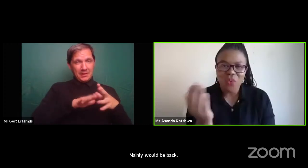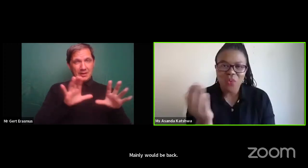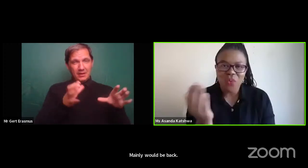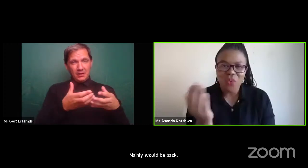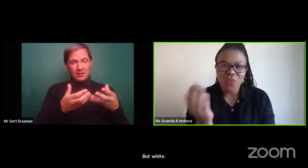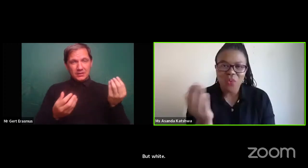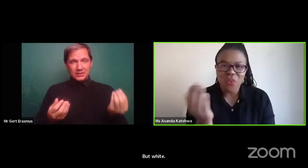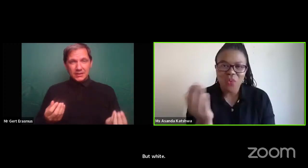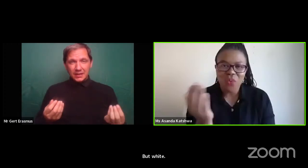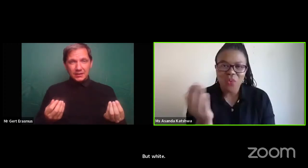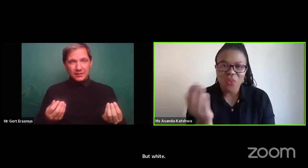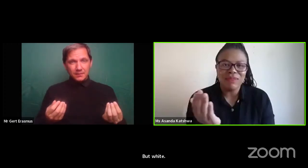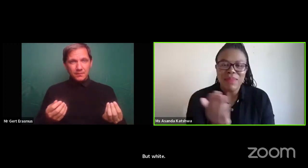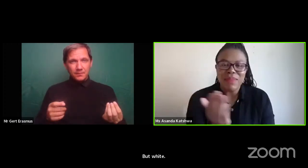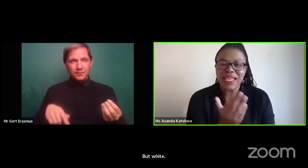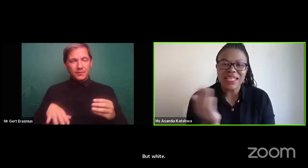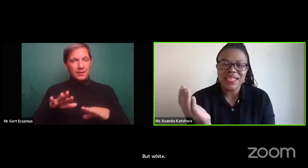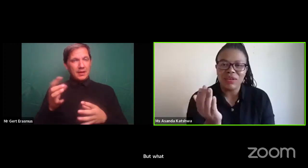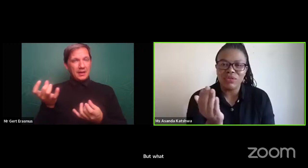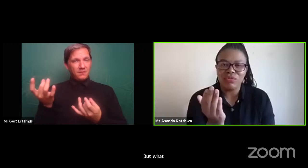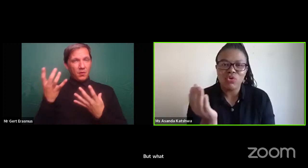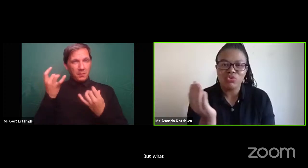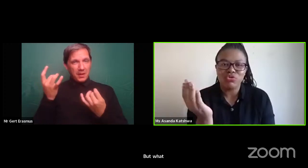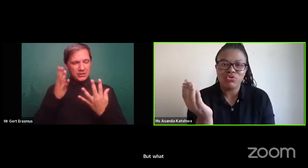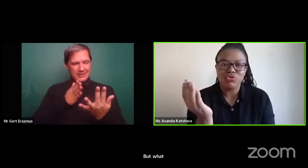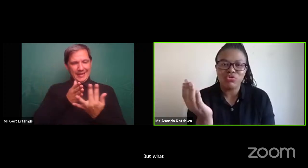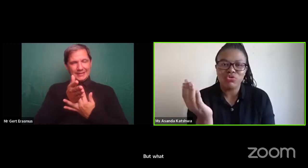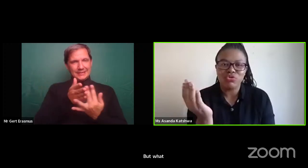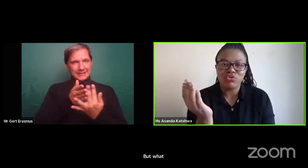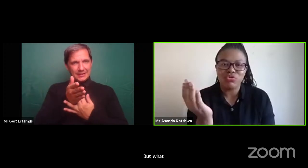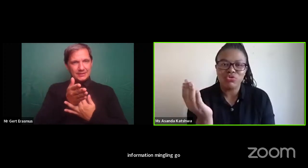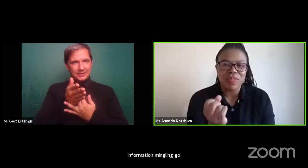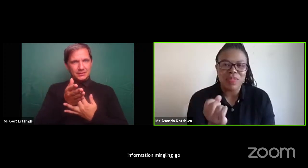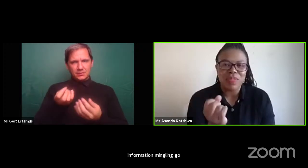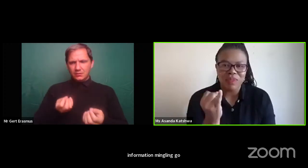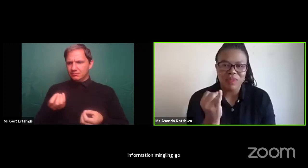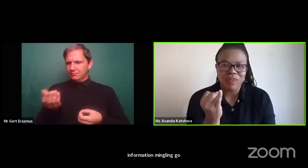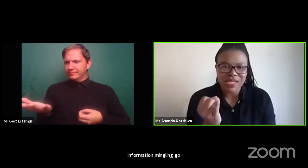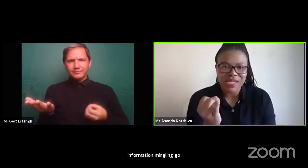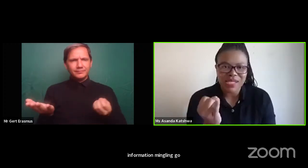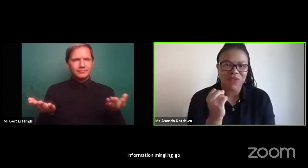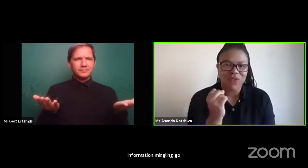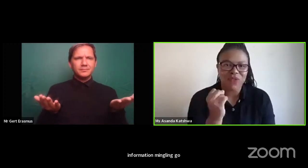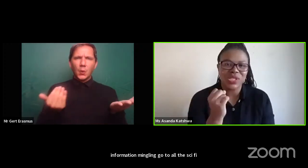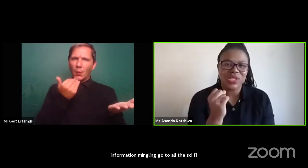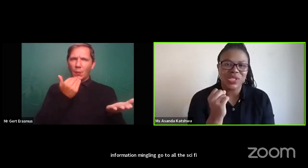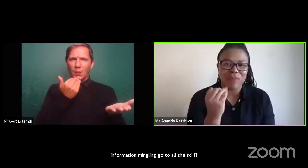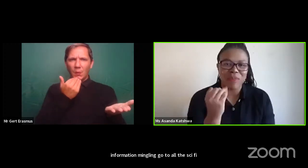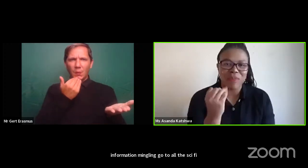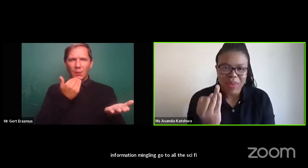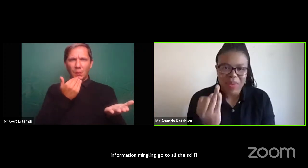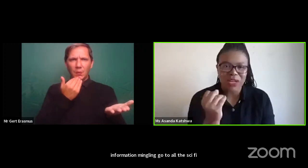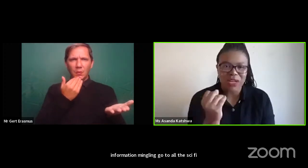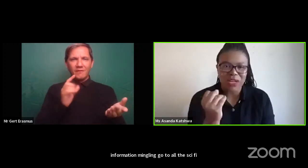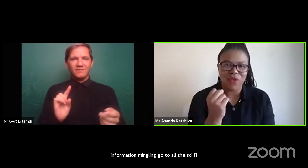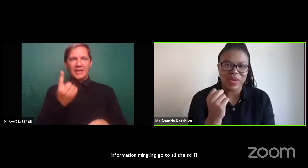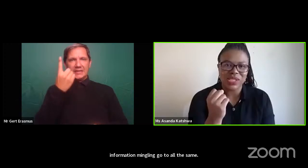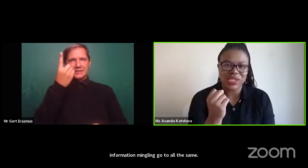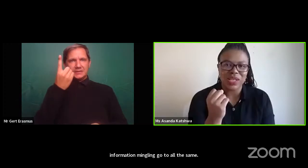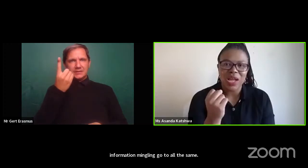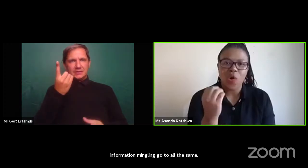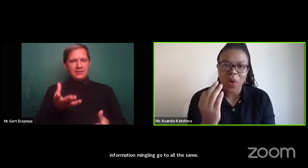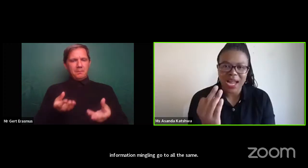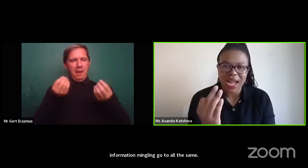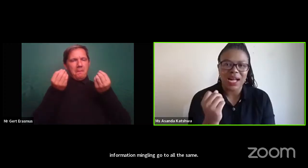what information mainly go to, or will receive faster information, better